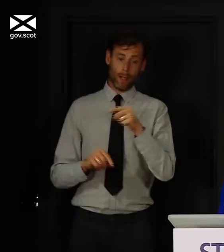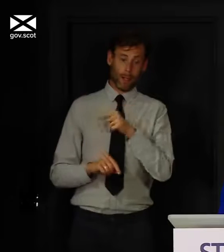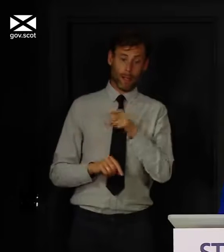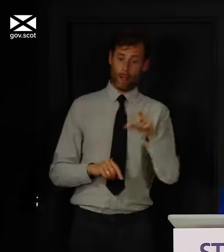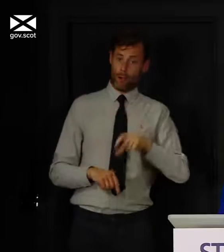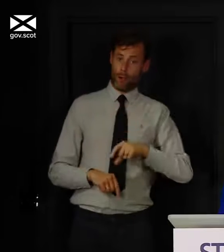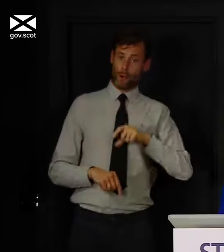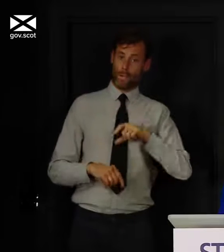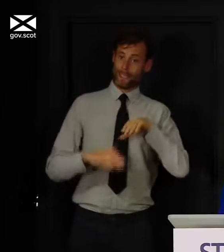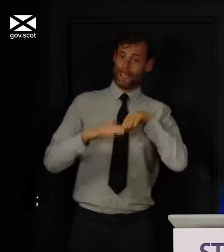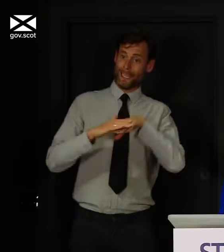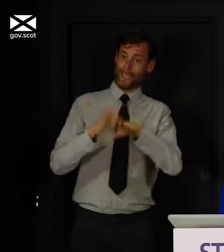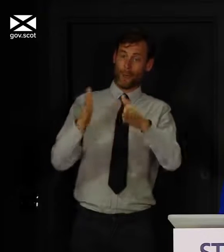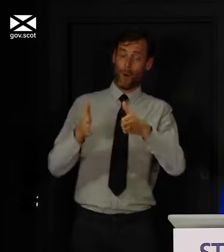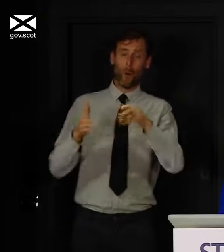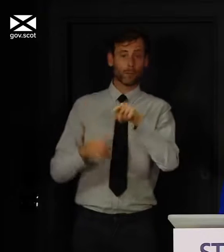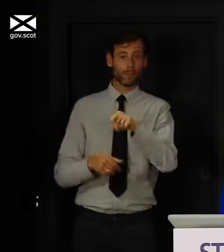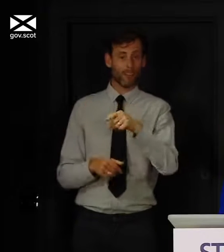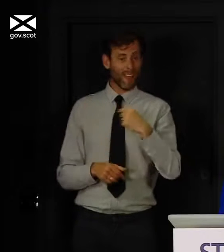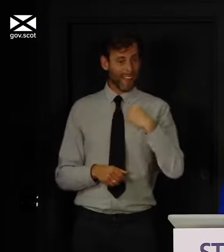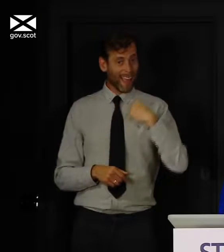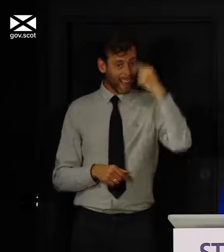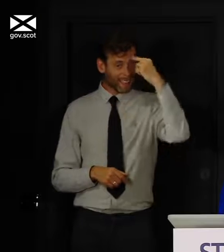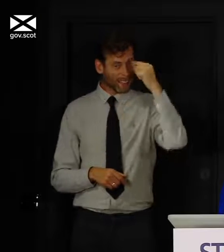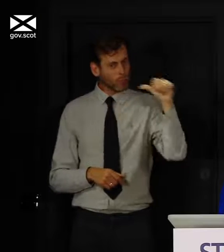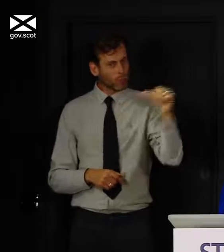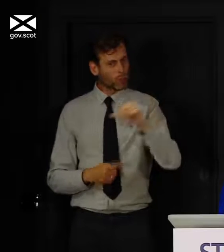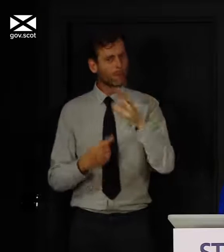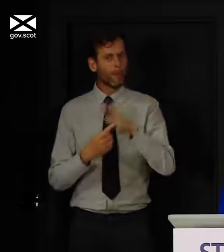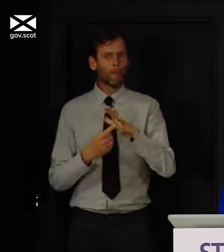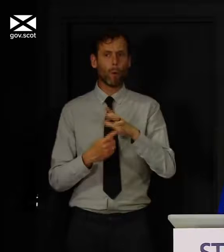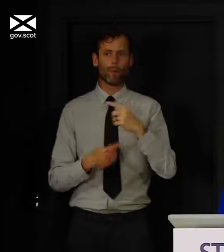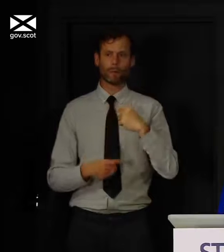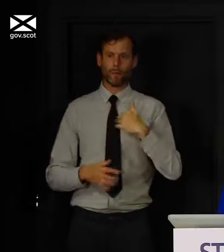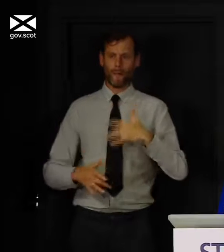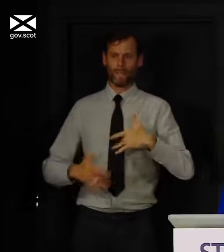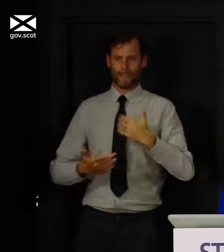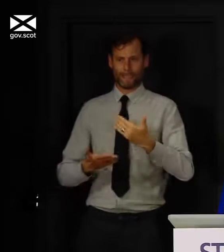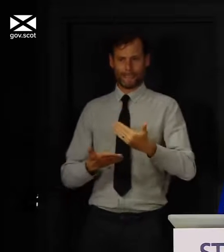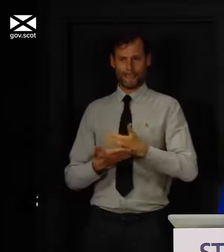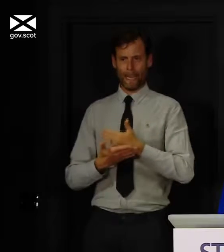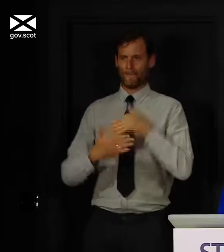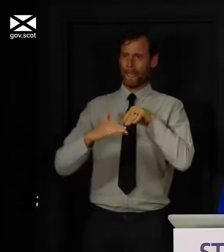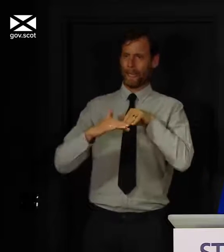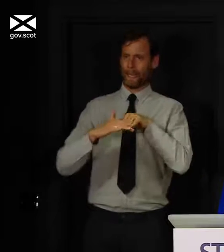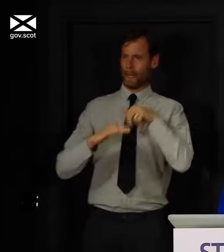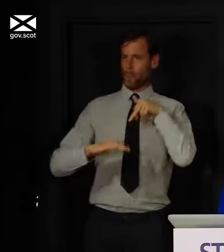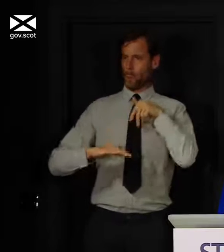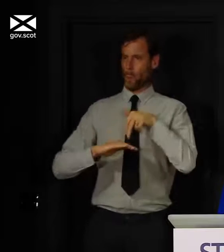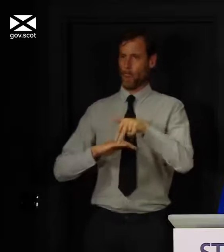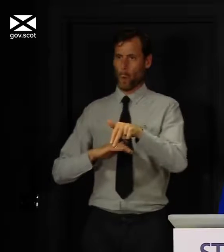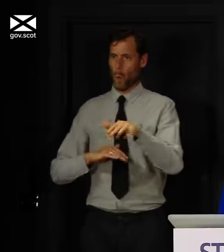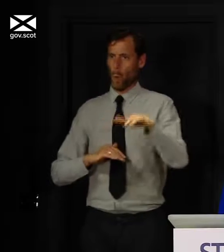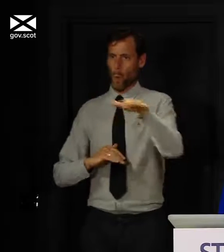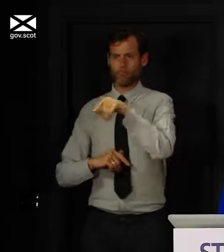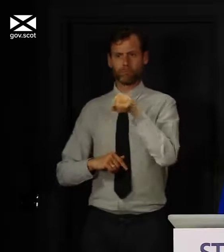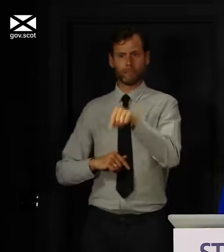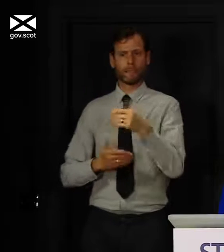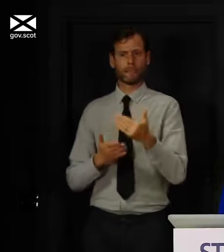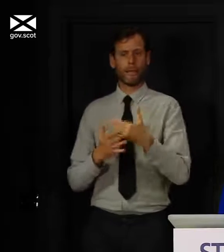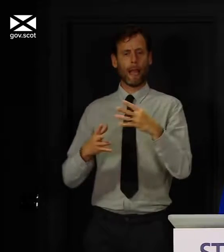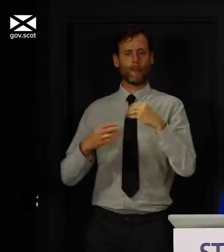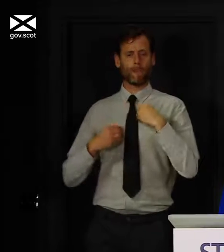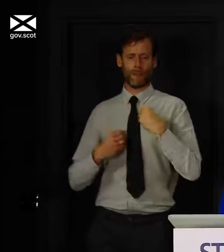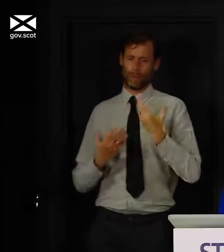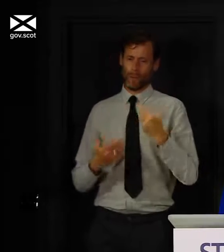patients should have confidence going into our hospitals. I've touched on already the global